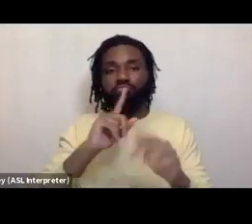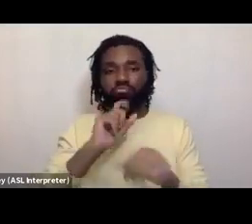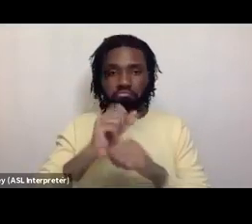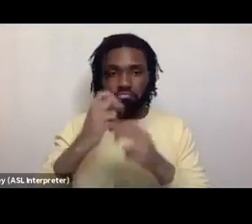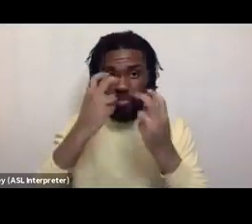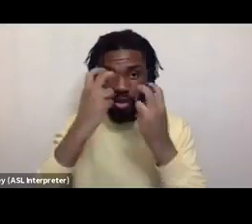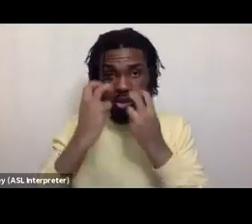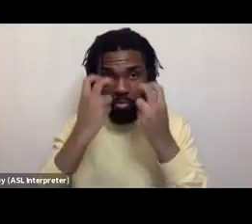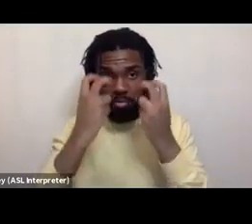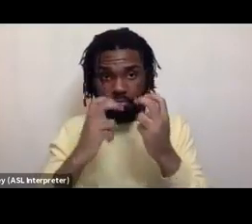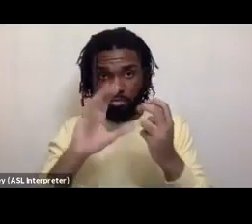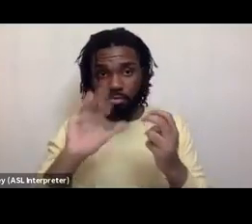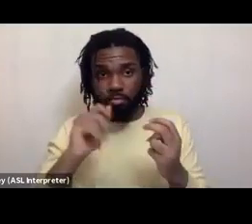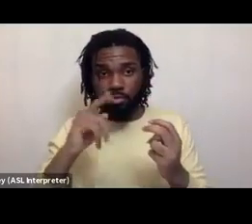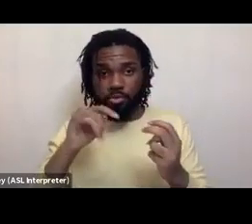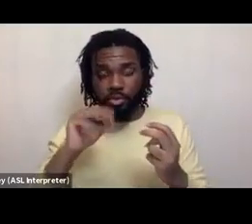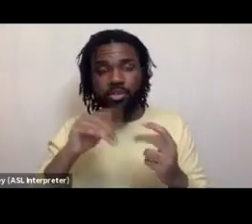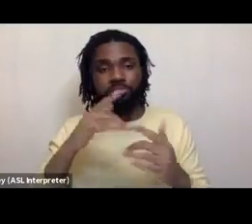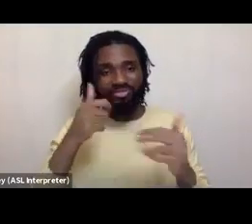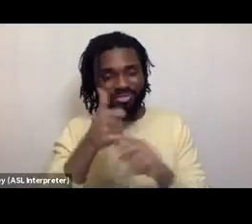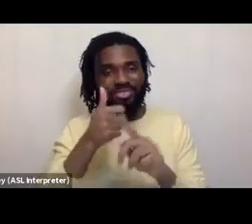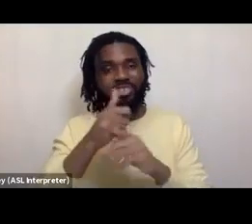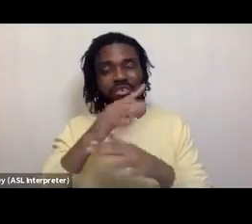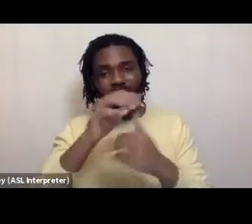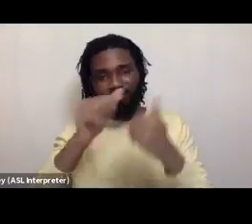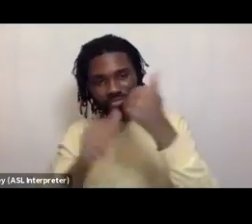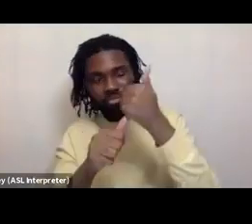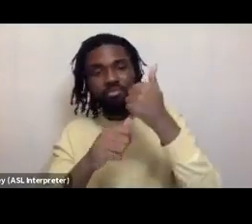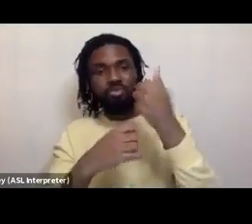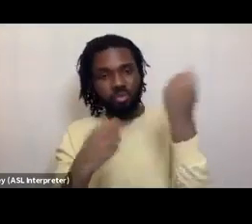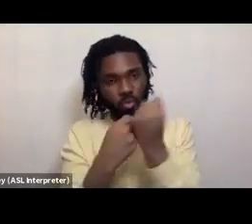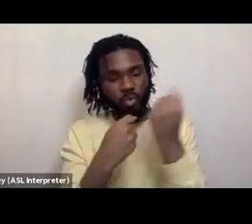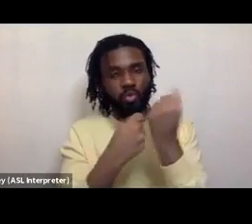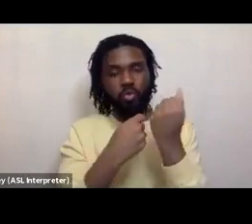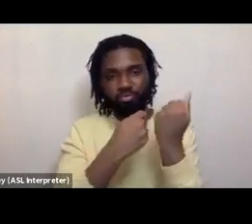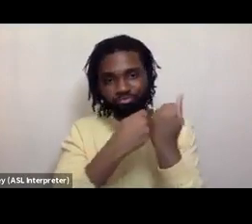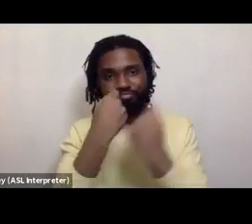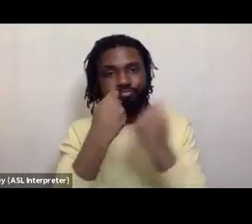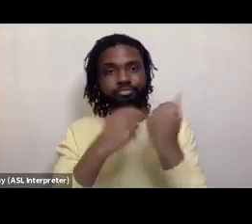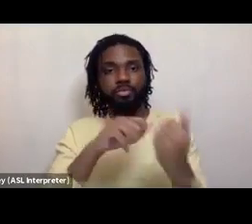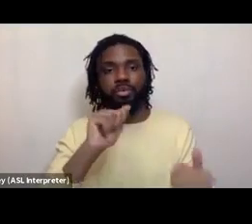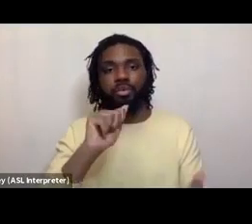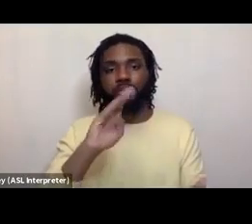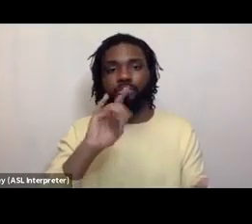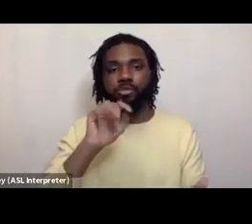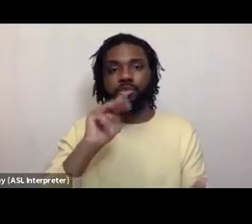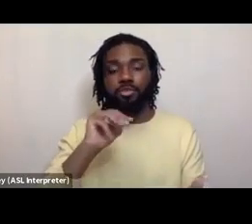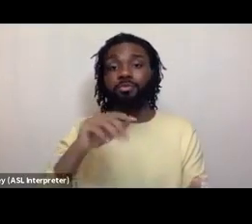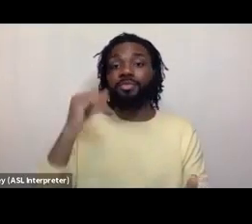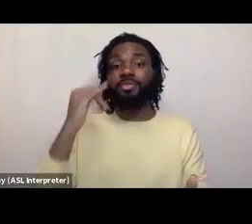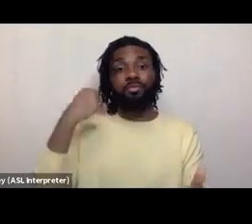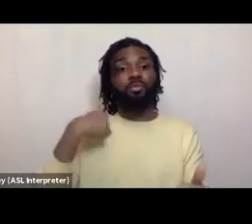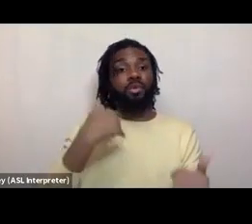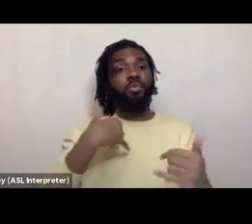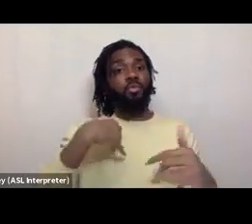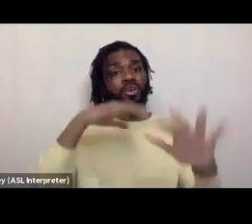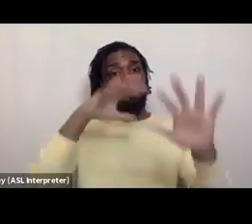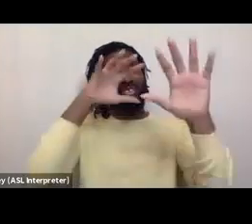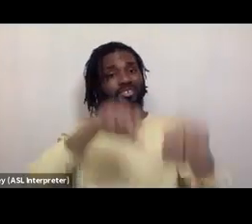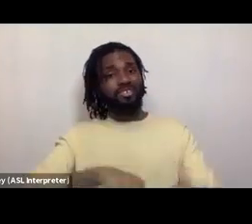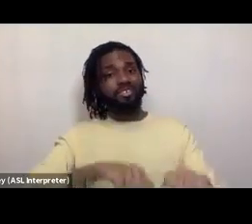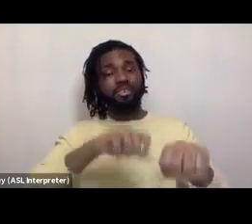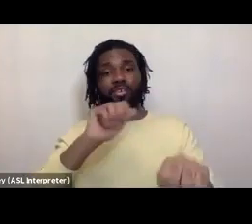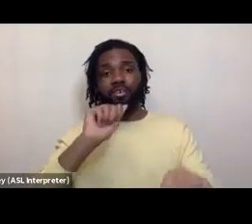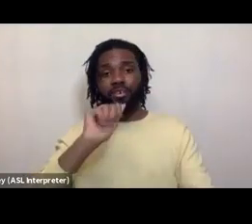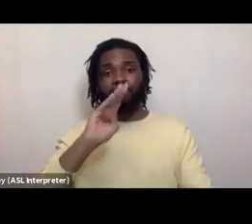is part and parcel of ableism. So if we're really talking about dismantling ableism, we also have